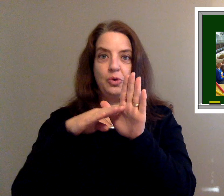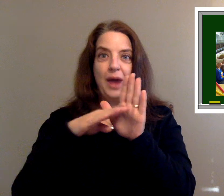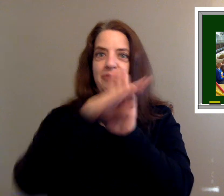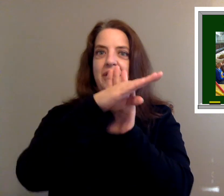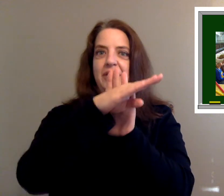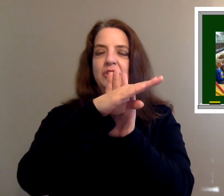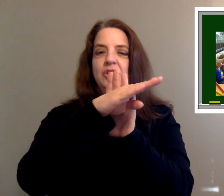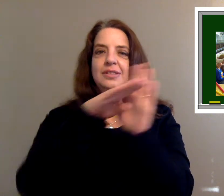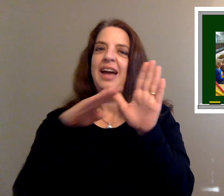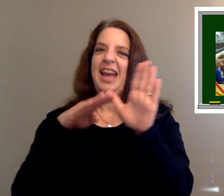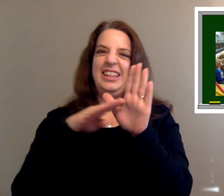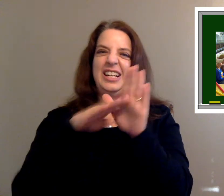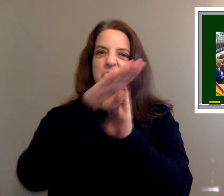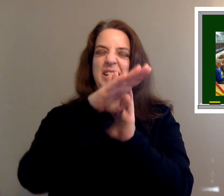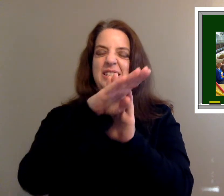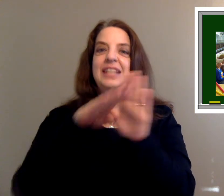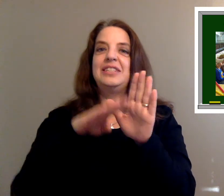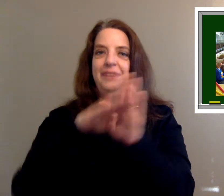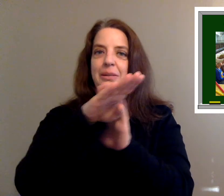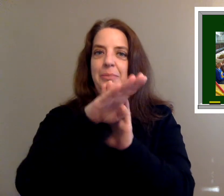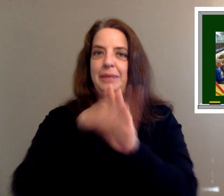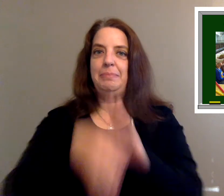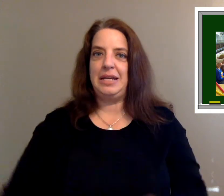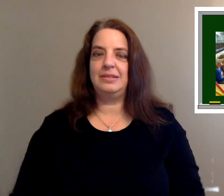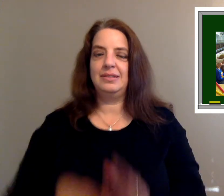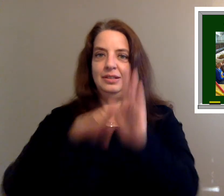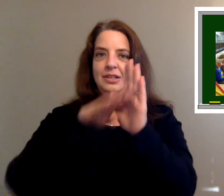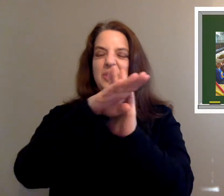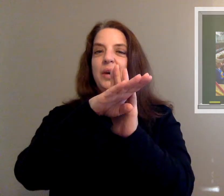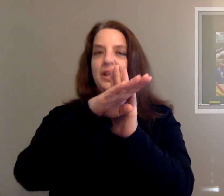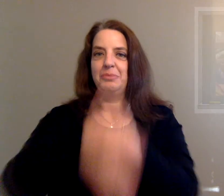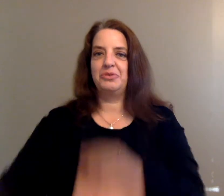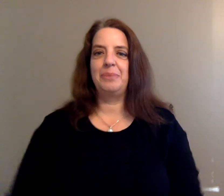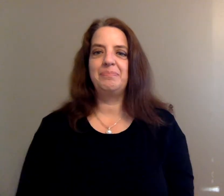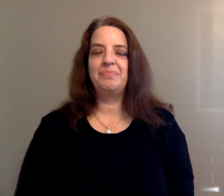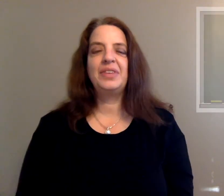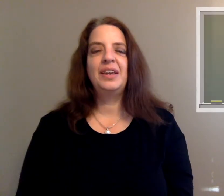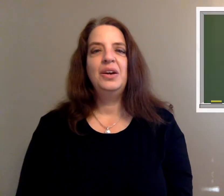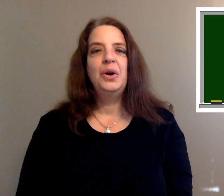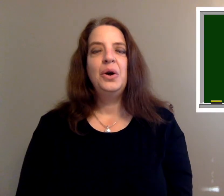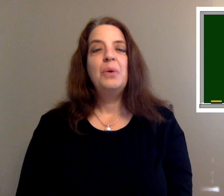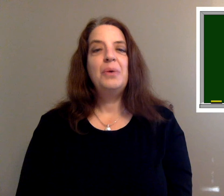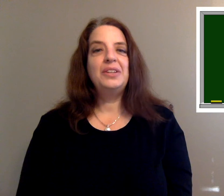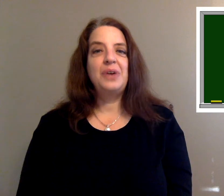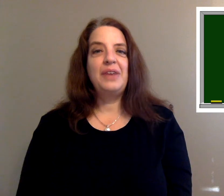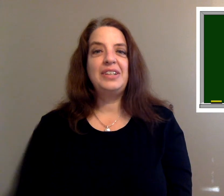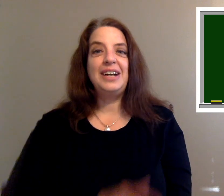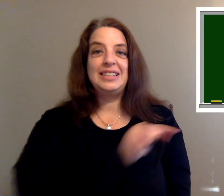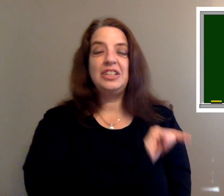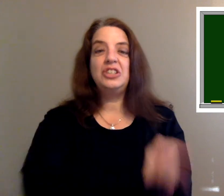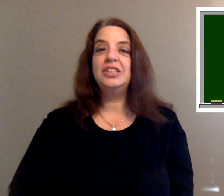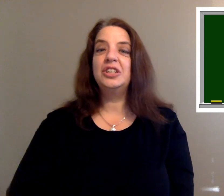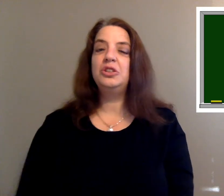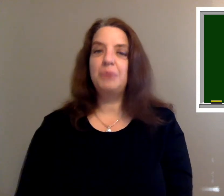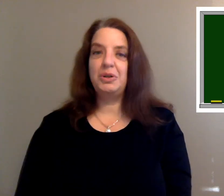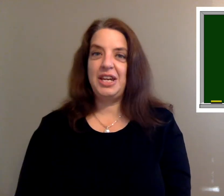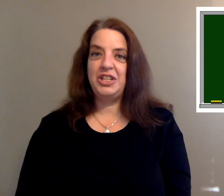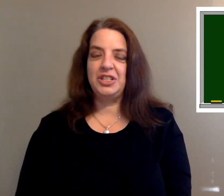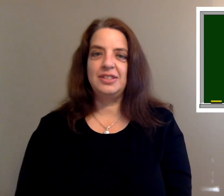graph how that looks, and that's what that sign development means. That's where it comes from. We also have a class in clinical rotation. So